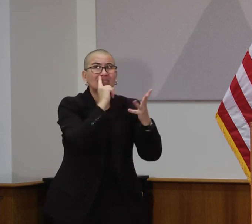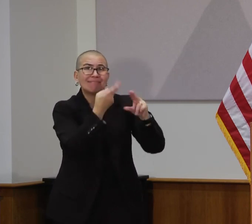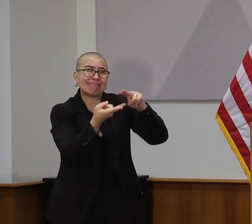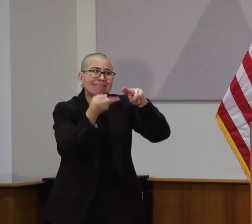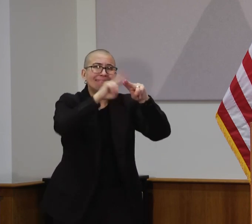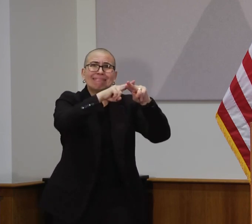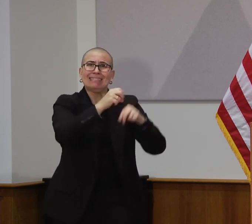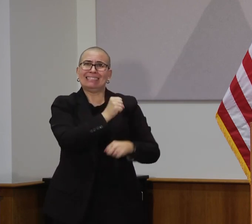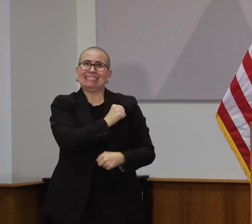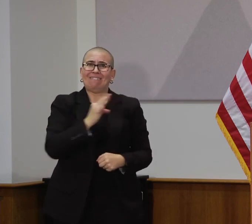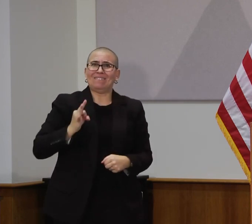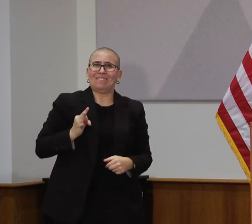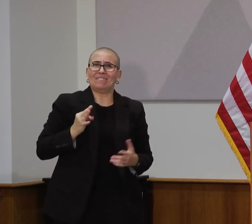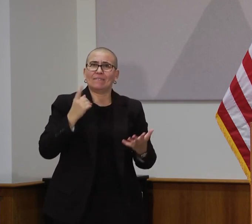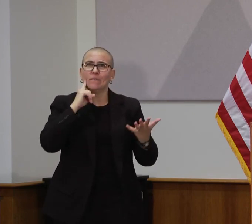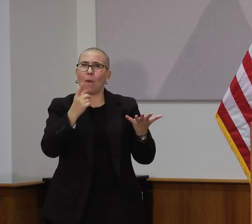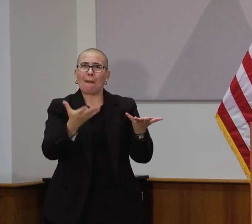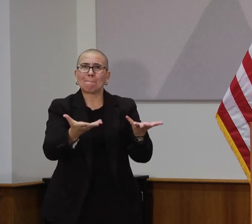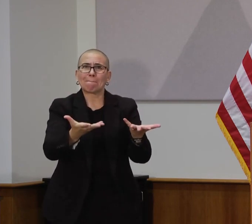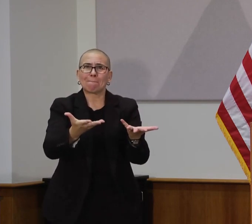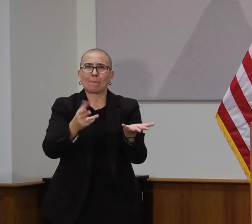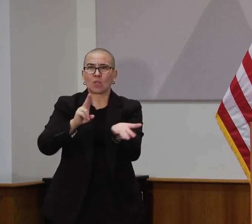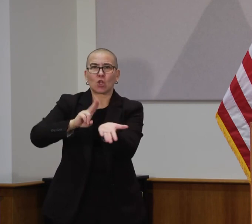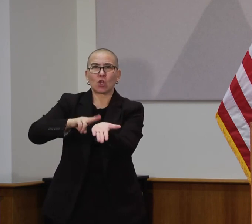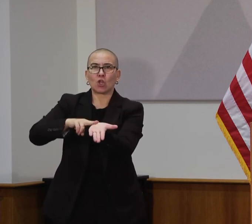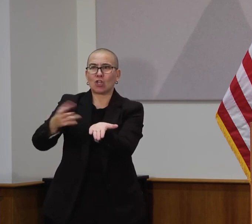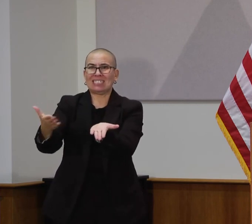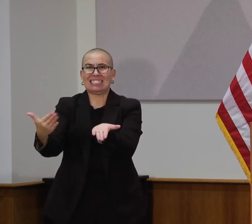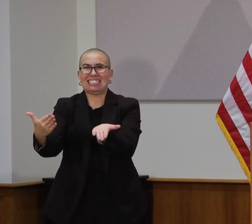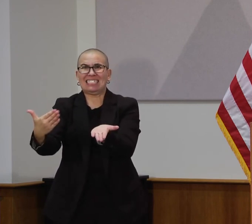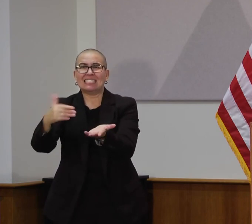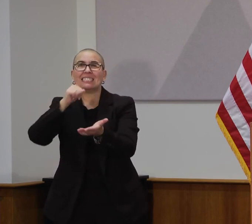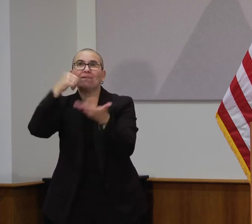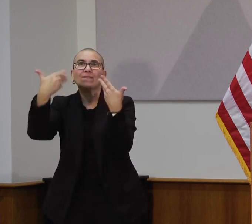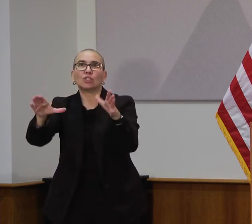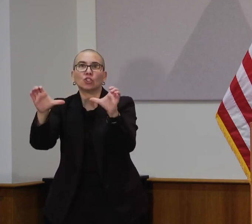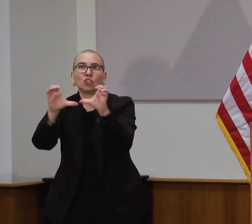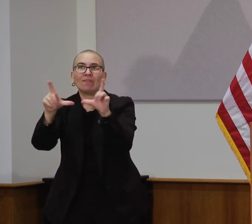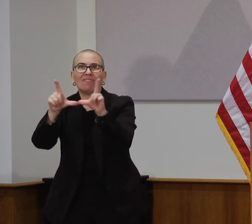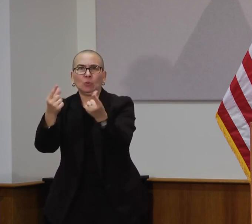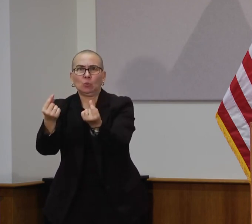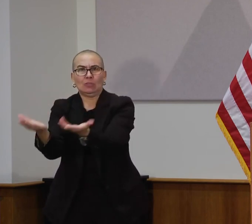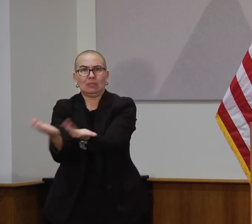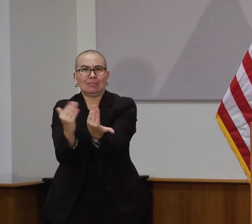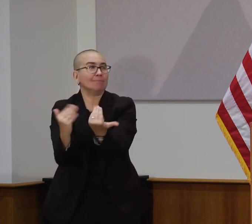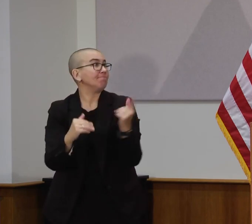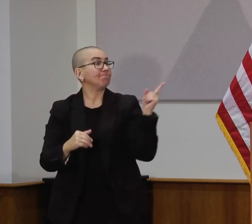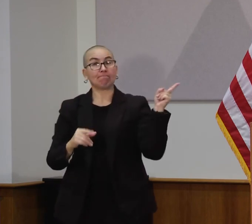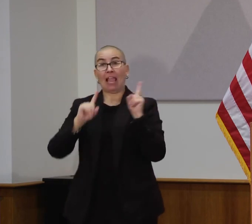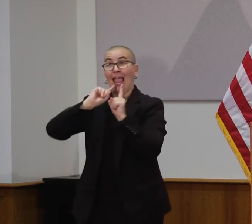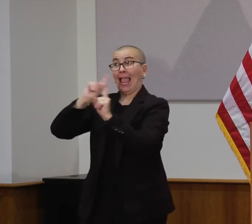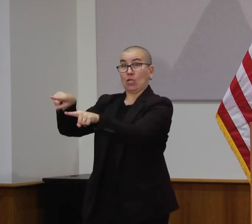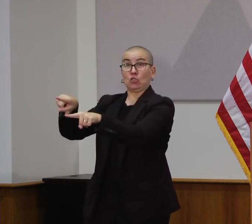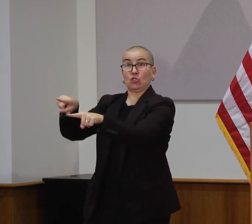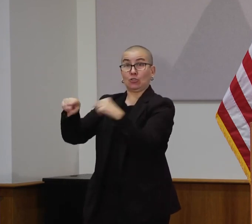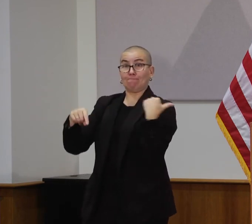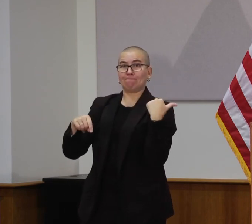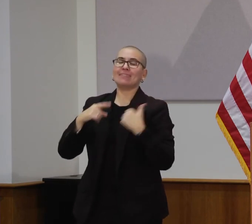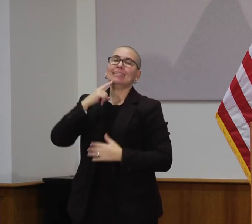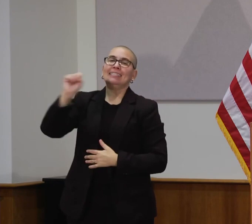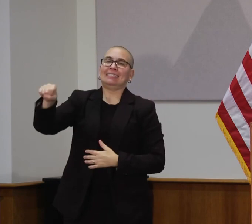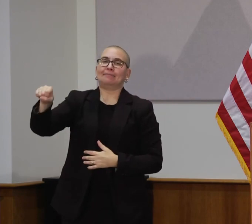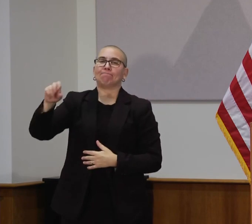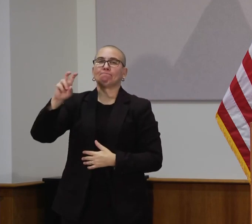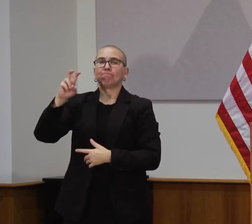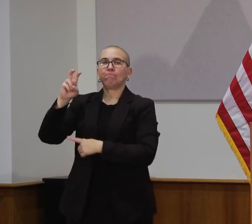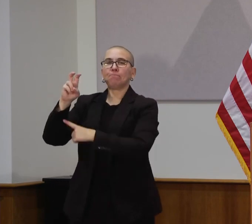caregivers. Are you going to do anything to help the nurses with their licensing issues in the hospitals? Yes, this issue around scope of practice and a letter for some